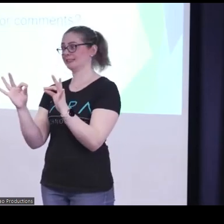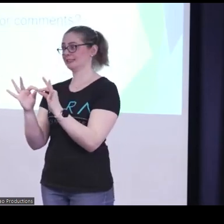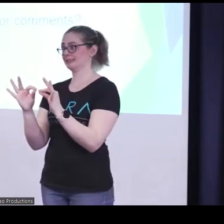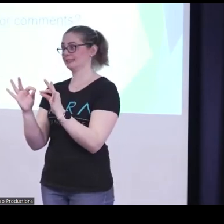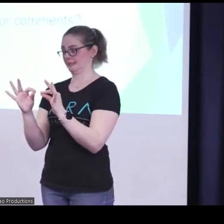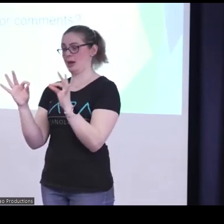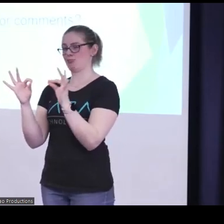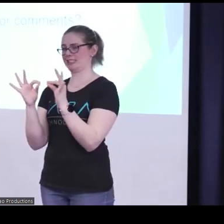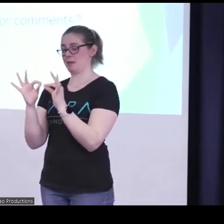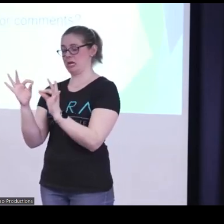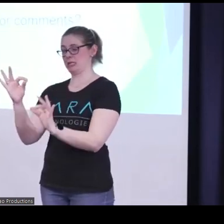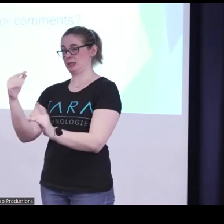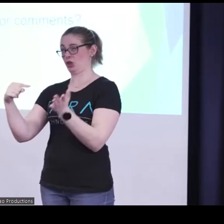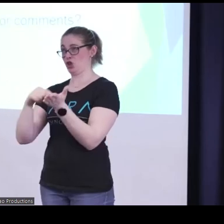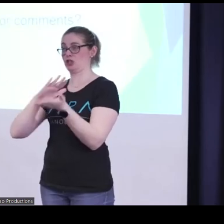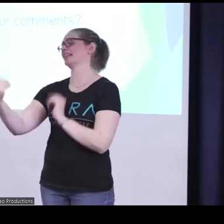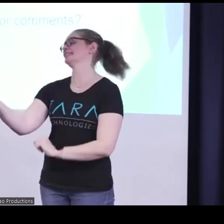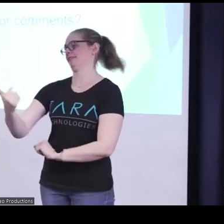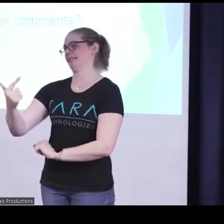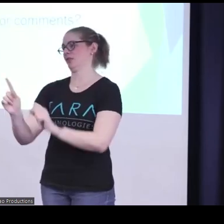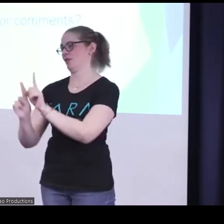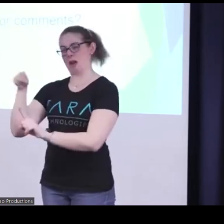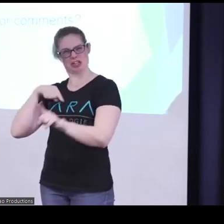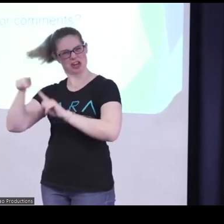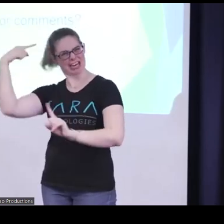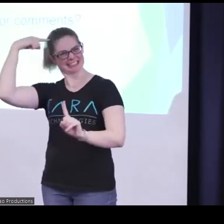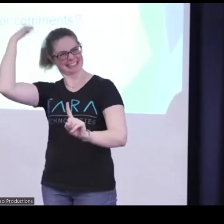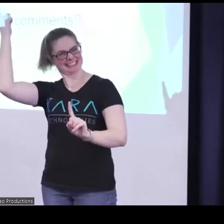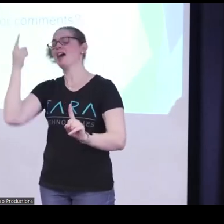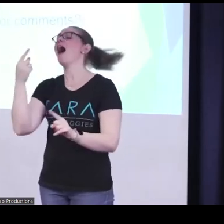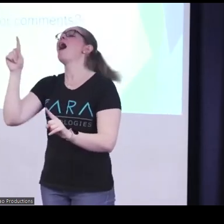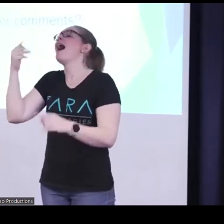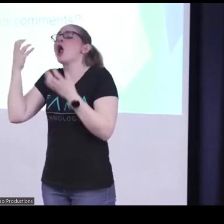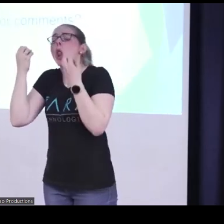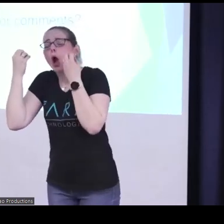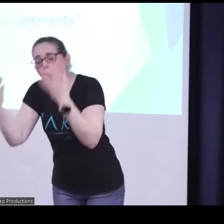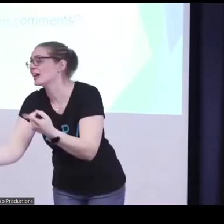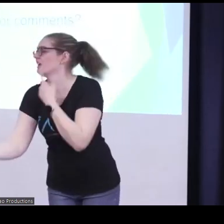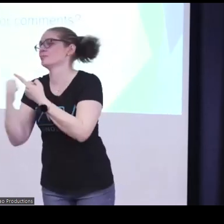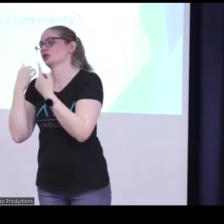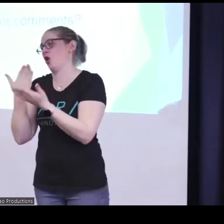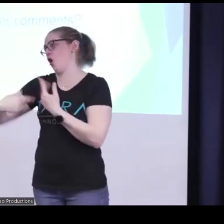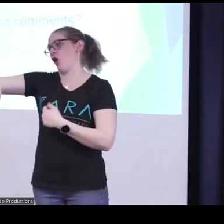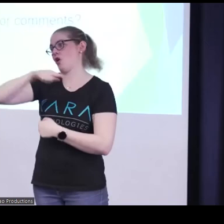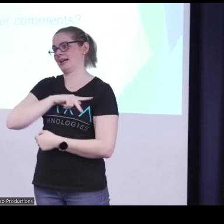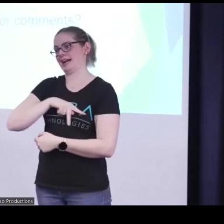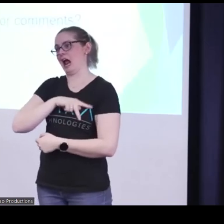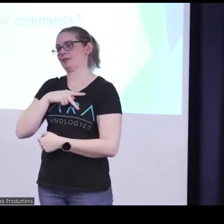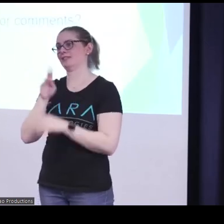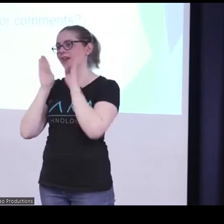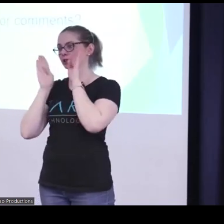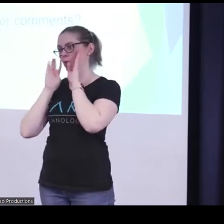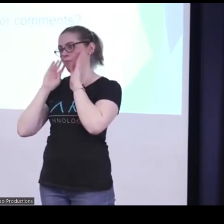November at 5:30, and then Brisbane is Thursday the 17th, I think. but there is a